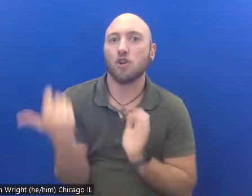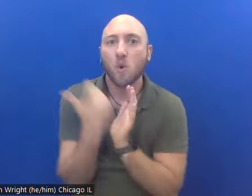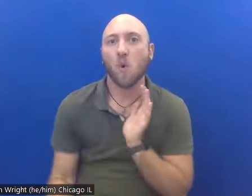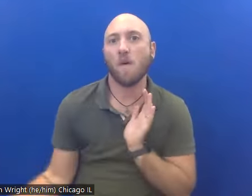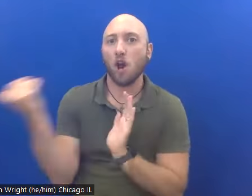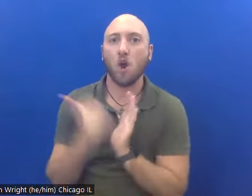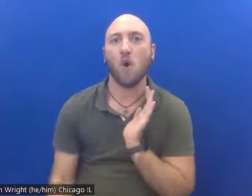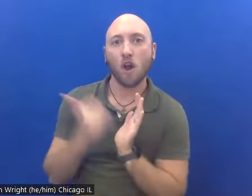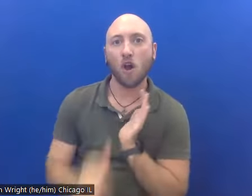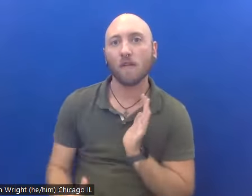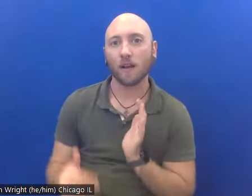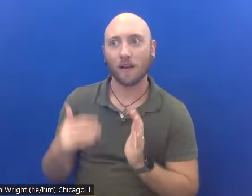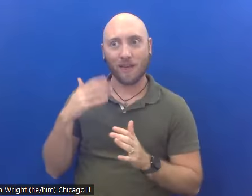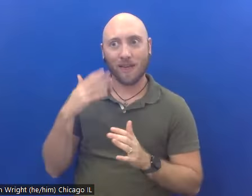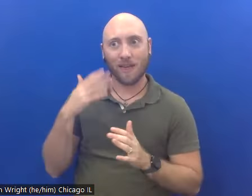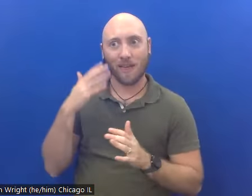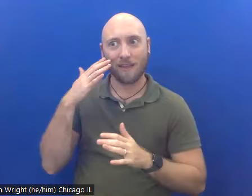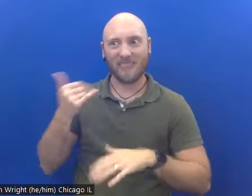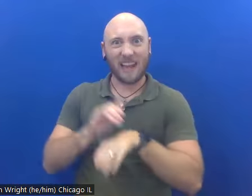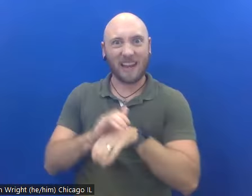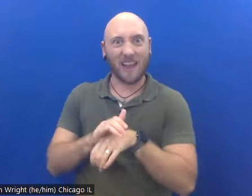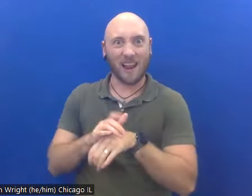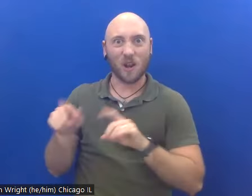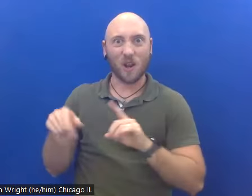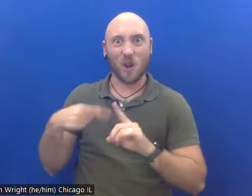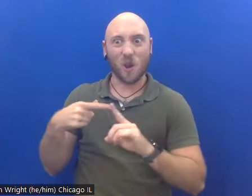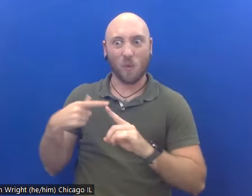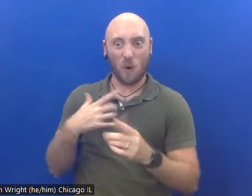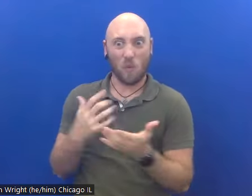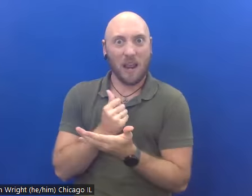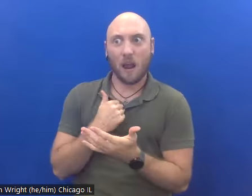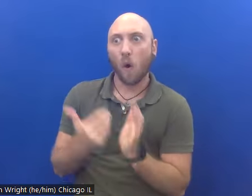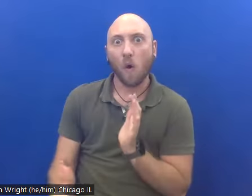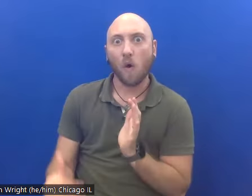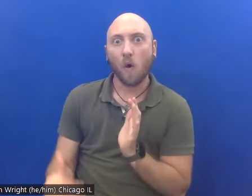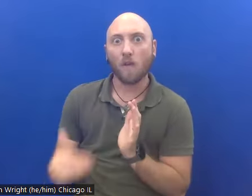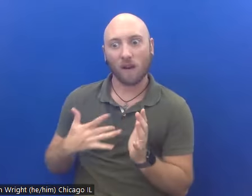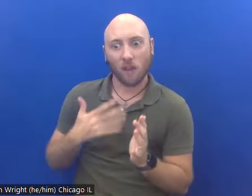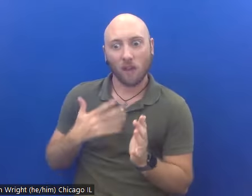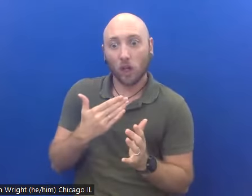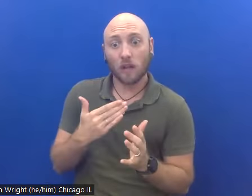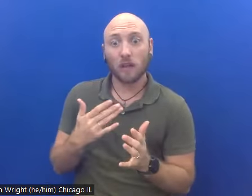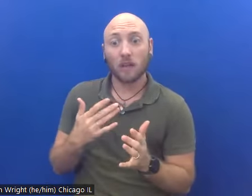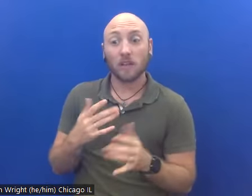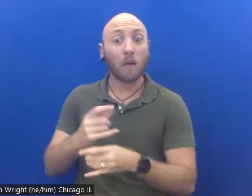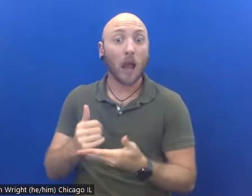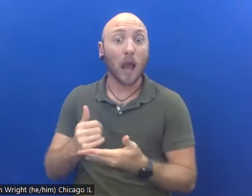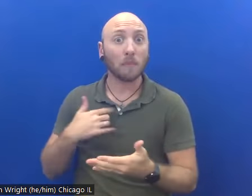of that night and the amazingness of that night. And that's what I would do. Alcohol let me go there, put me there.